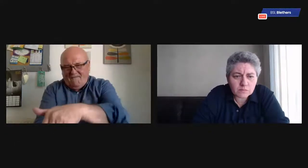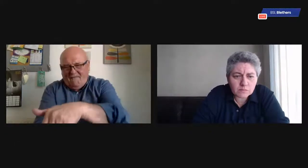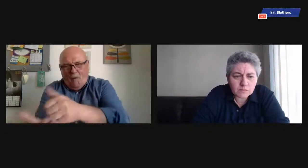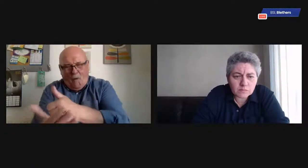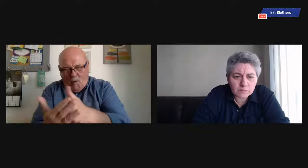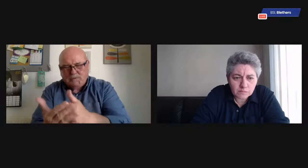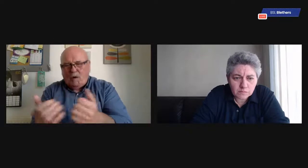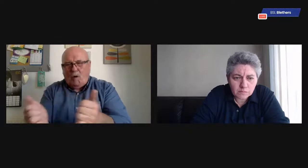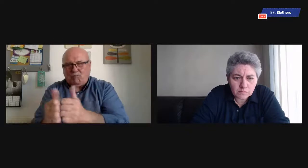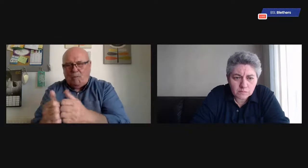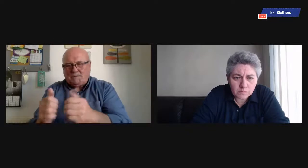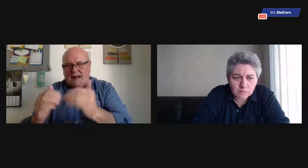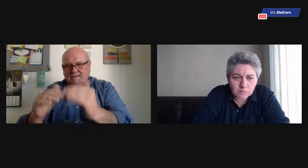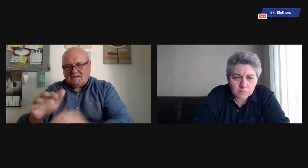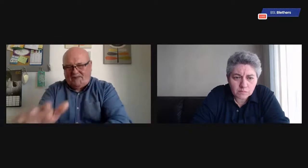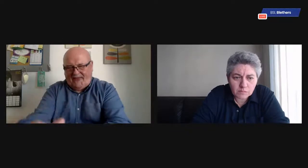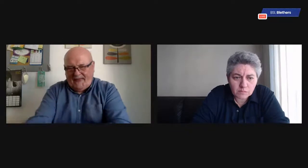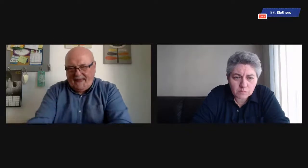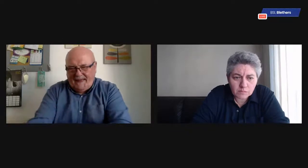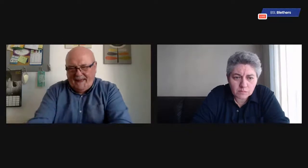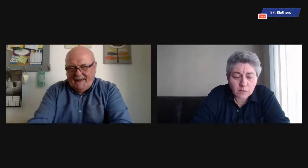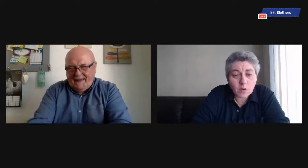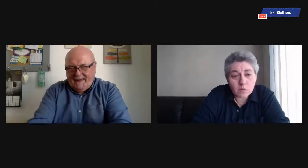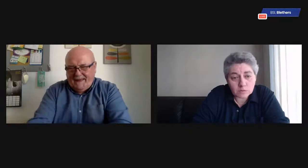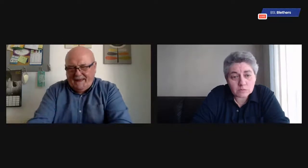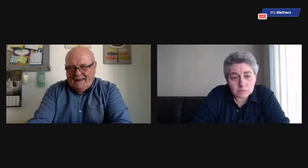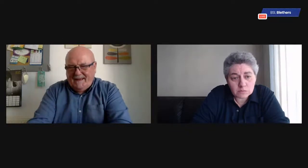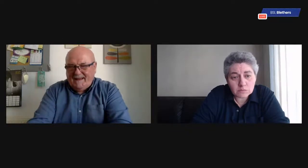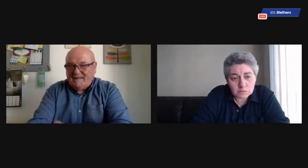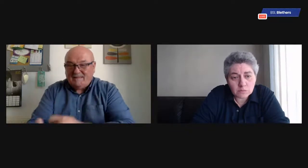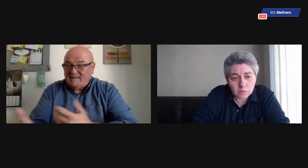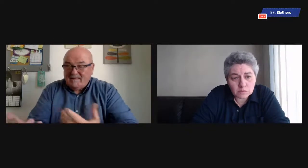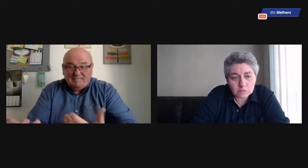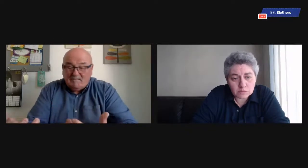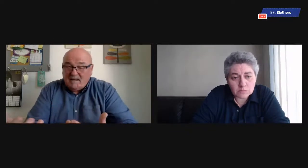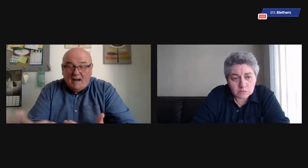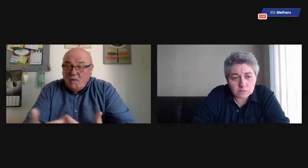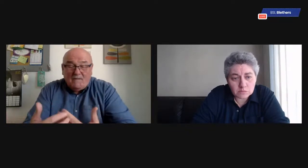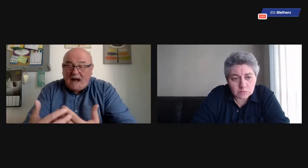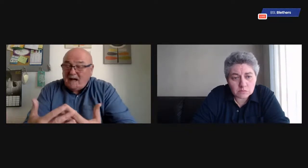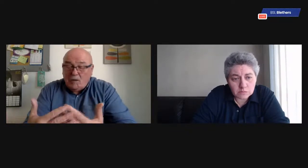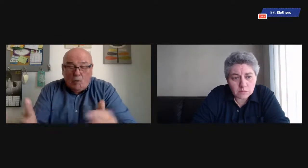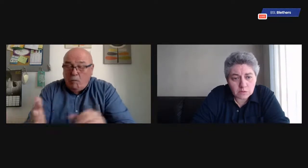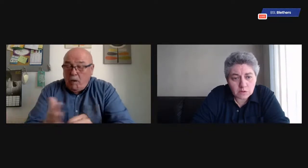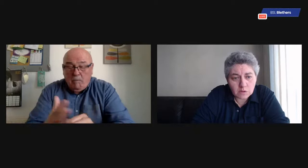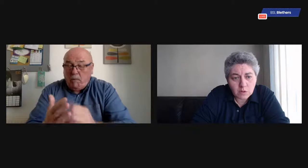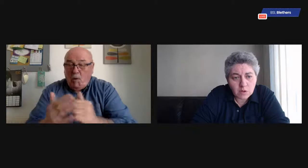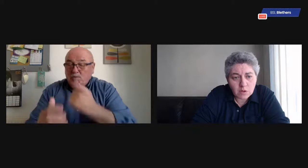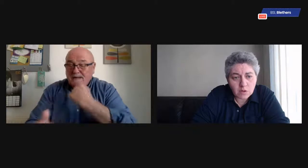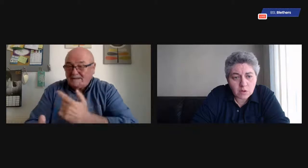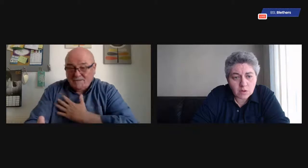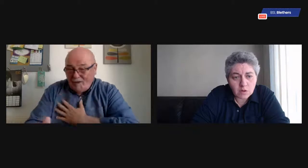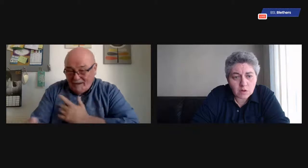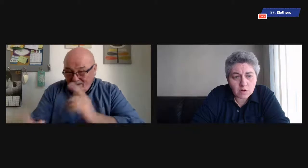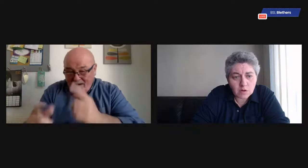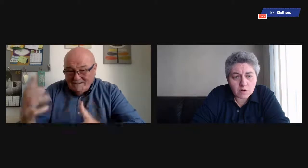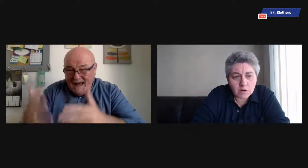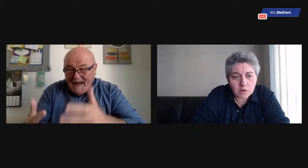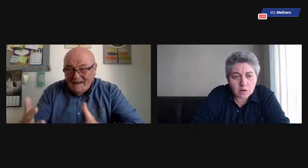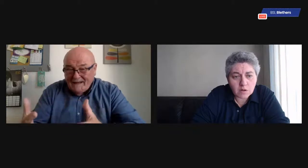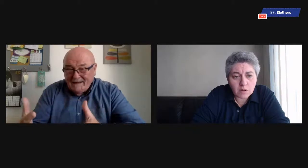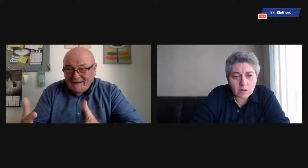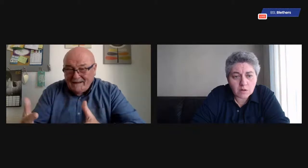or no, no, no. What happens is it doesn't change the need for an appropriate adult.